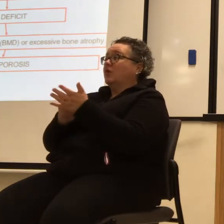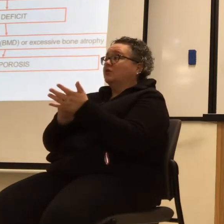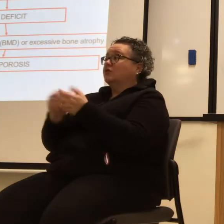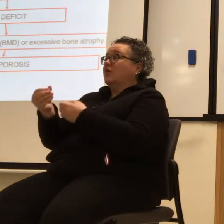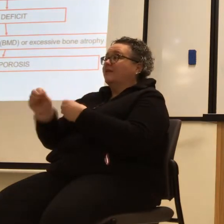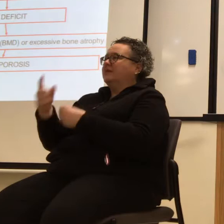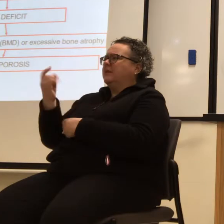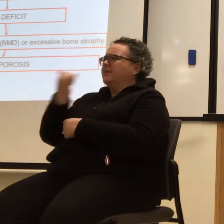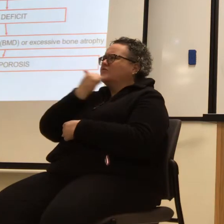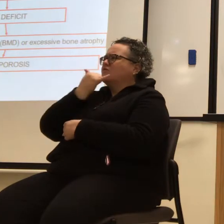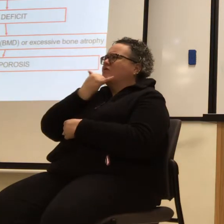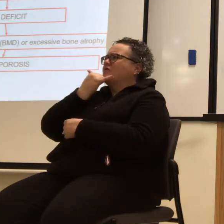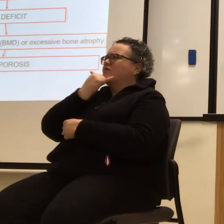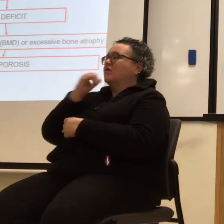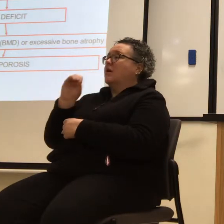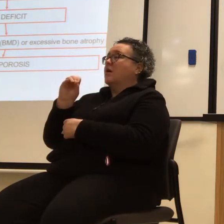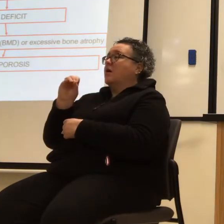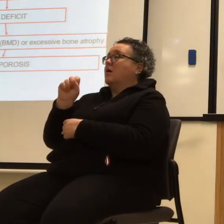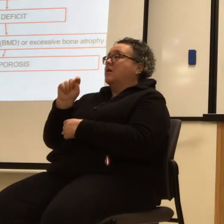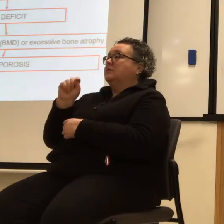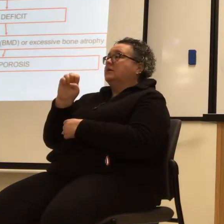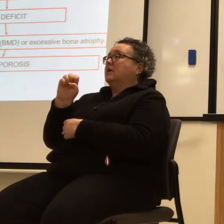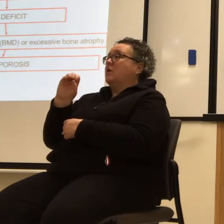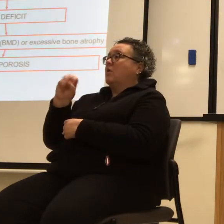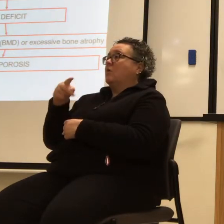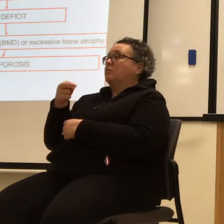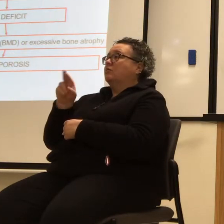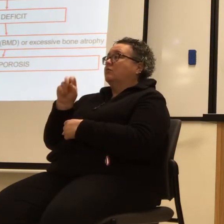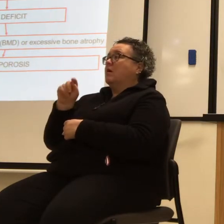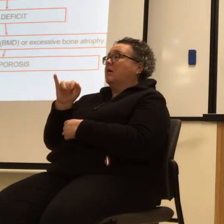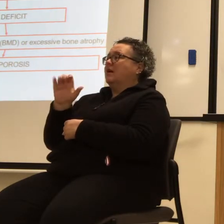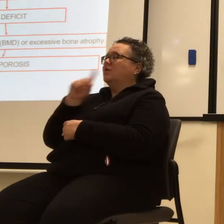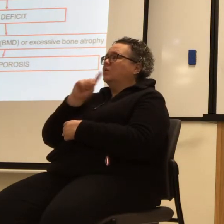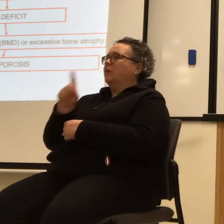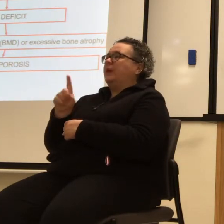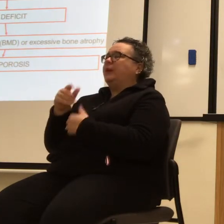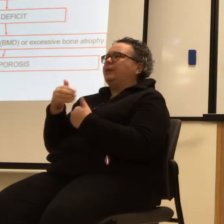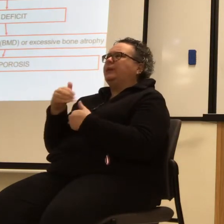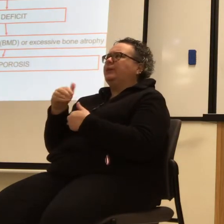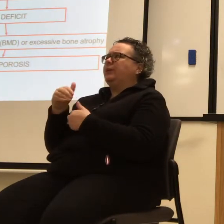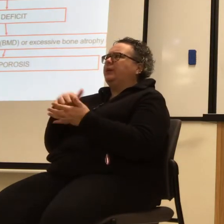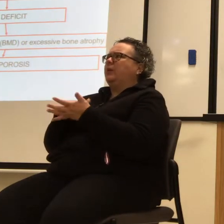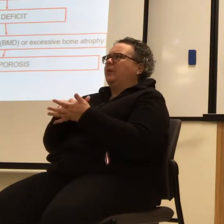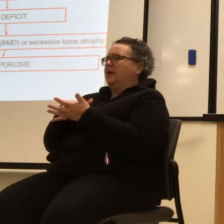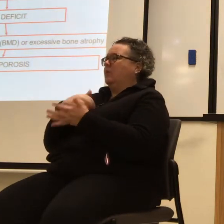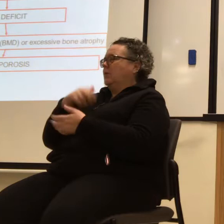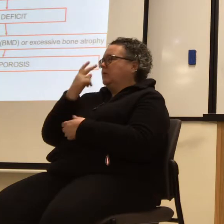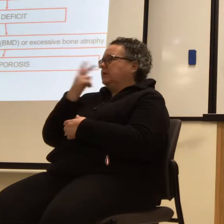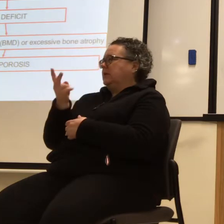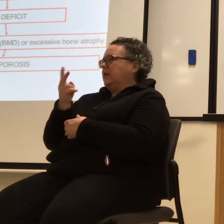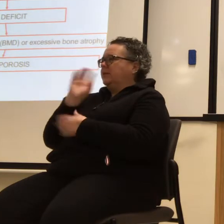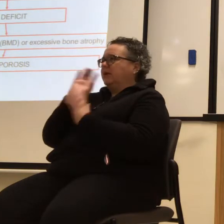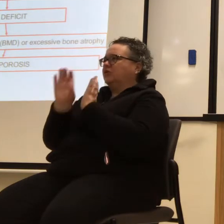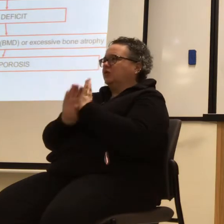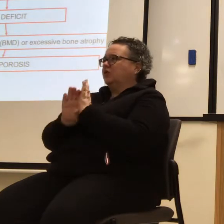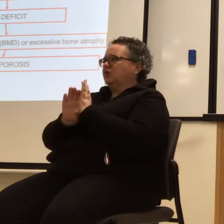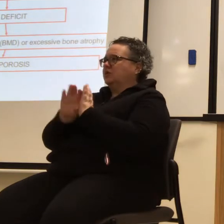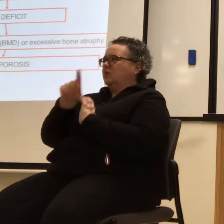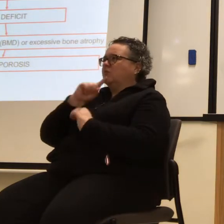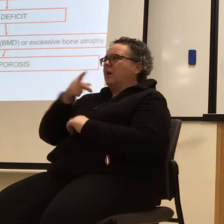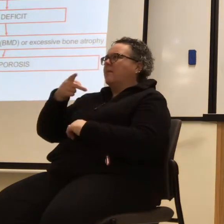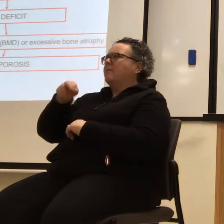And osteoporotic bone, it's very porous. It's like, we'll look at pictures of it, but